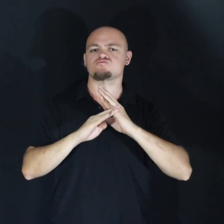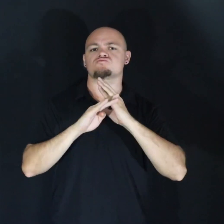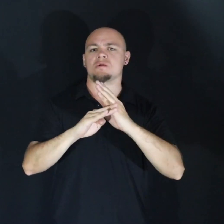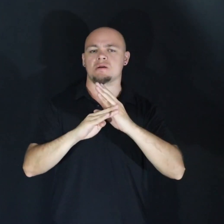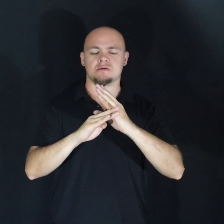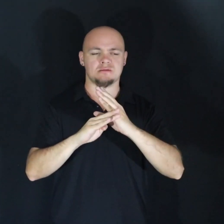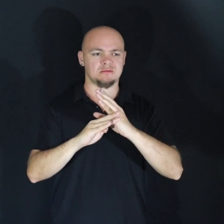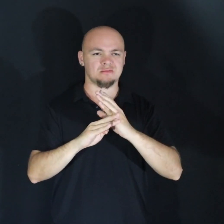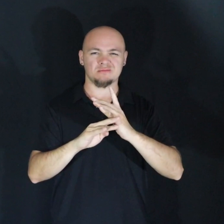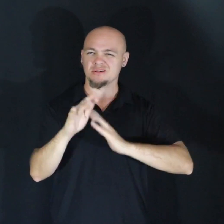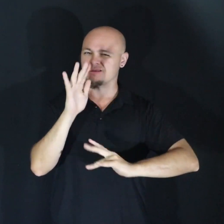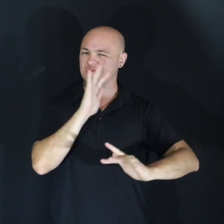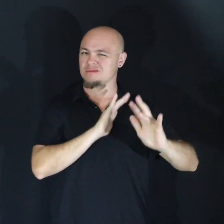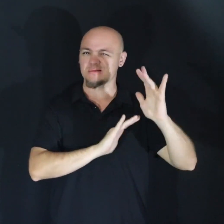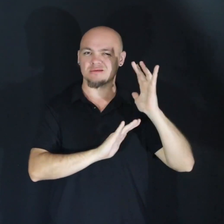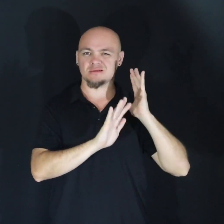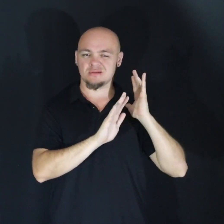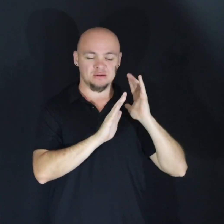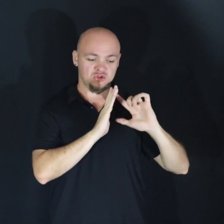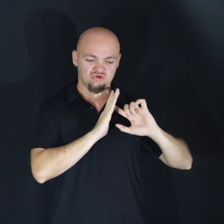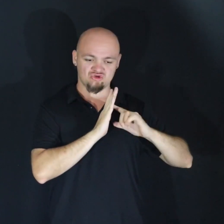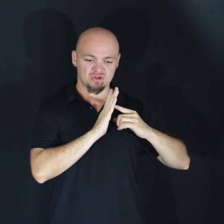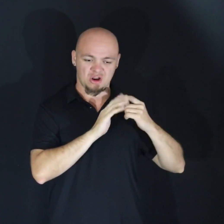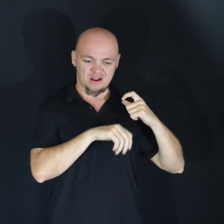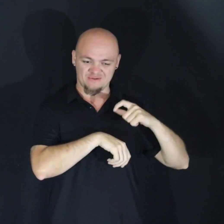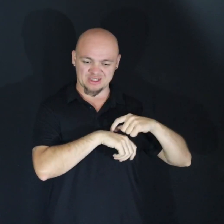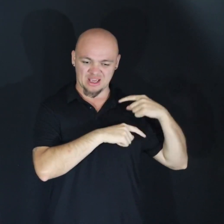they did since time commenced.